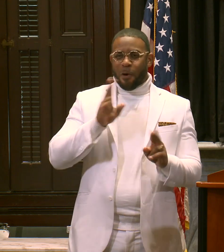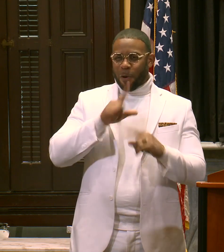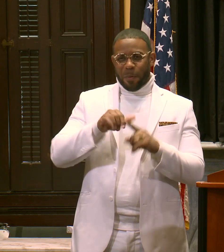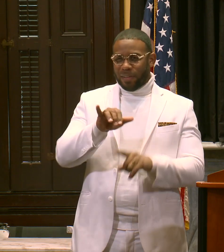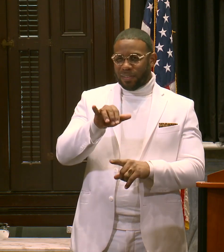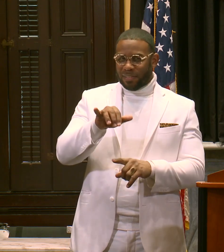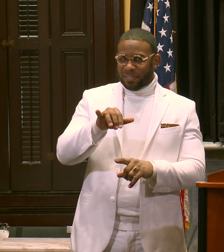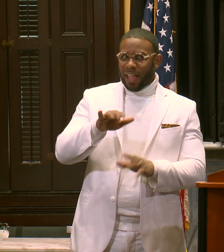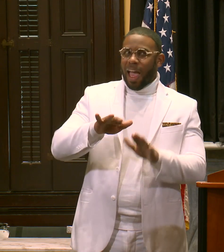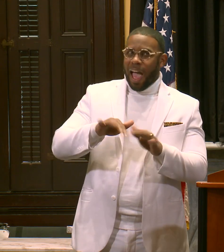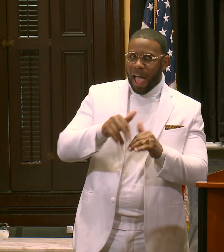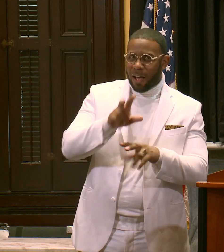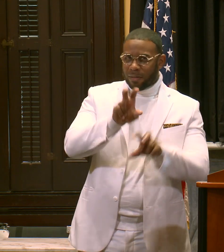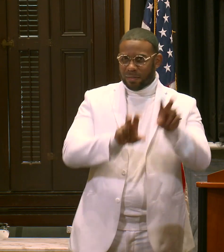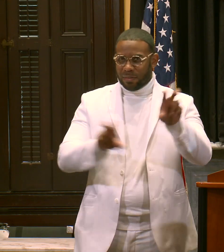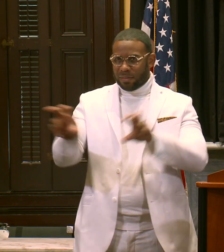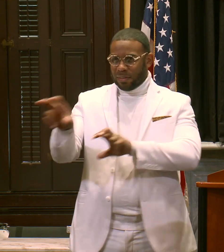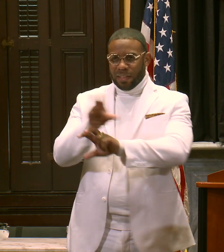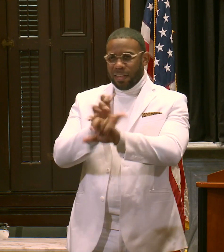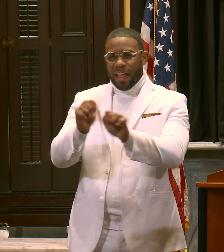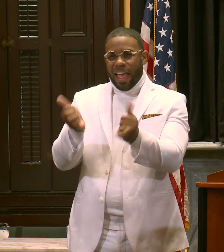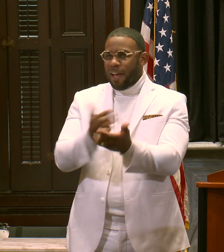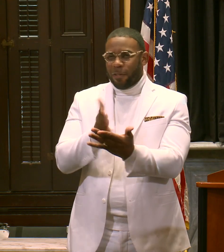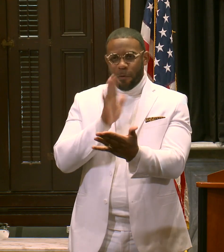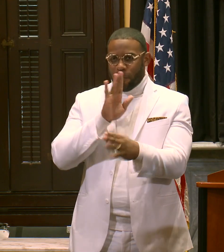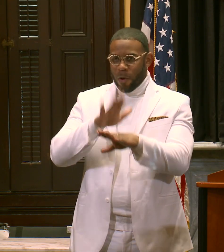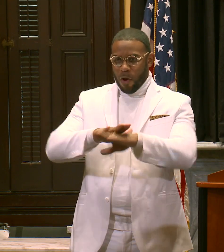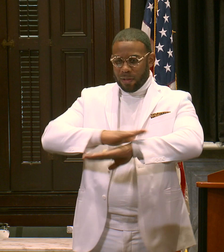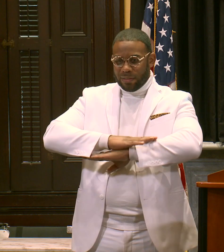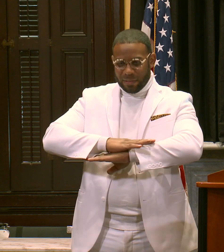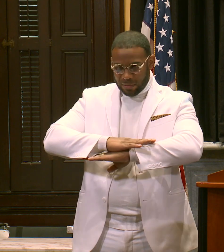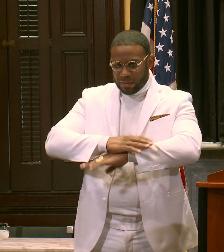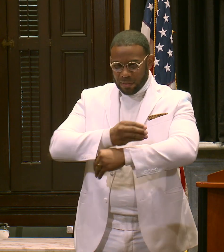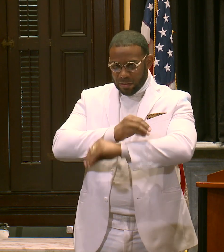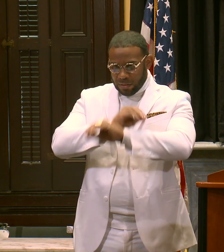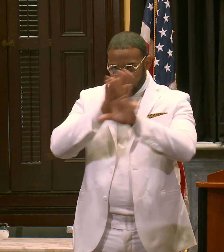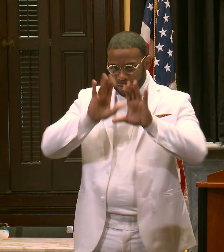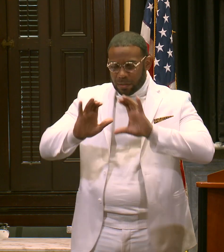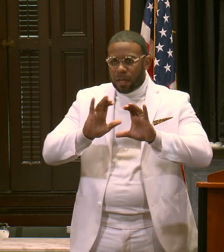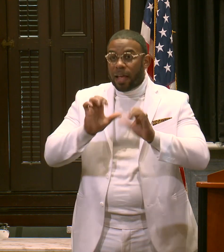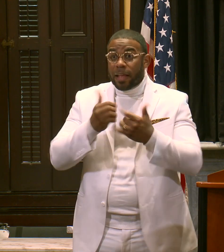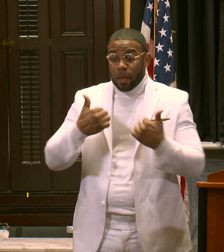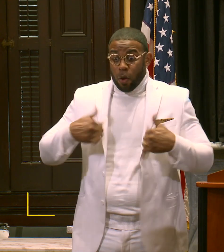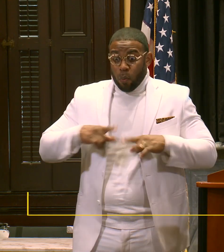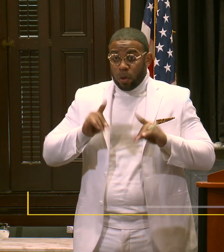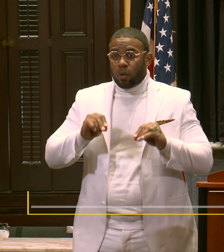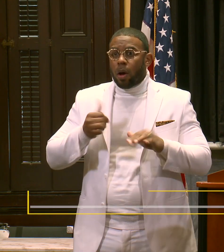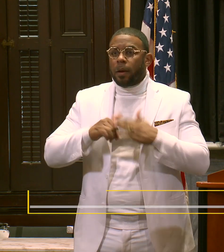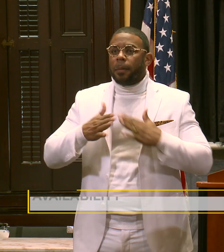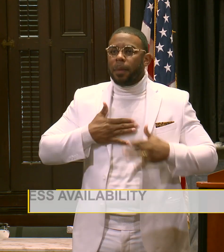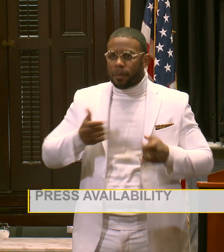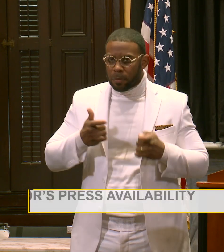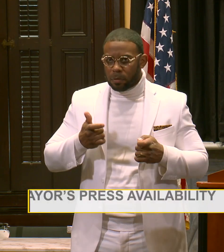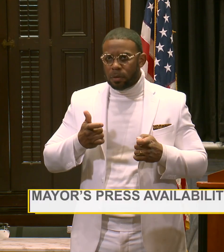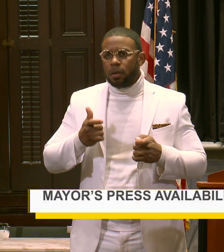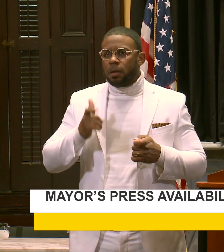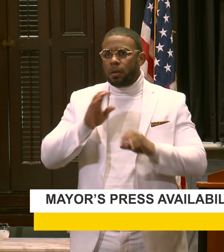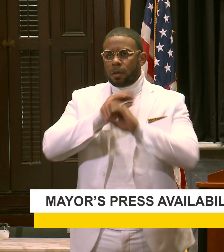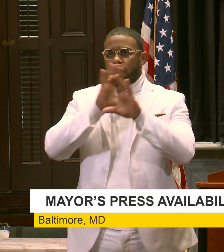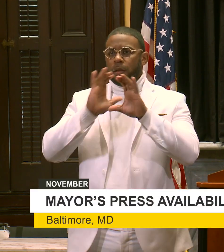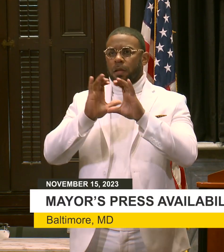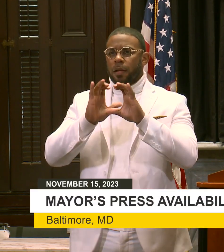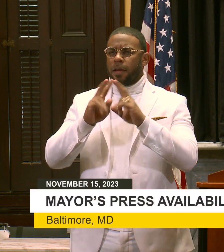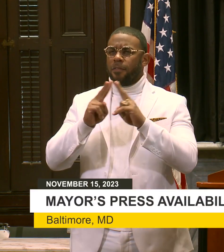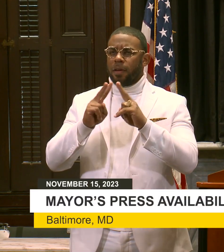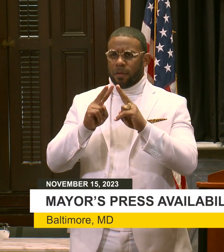talk about how we're going to do that. Everything's going to be on the table to make sure we do it. But anything that we do under my administration is going to be done